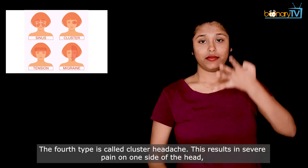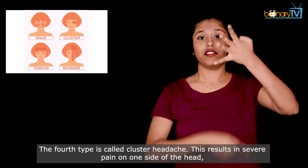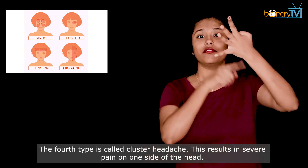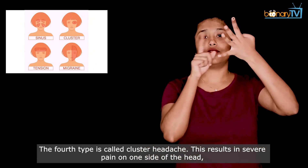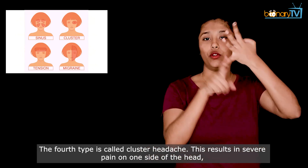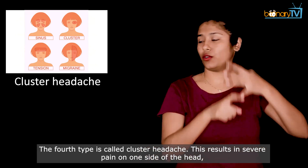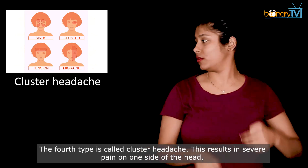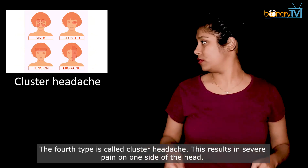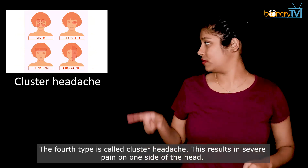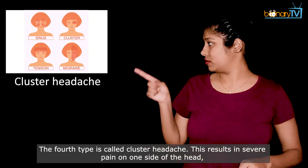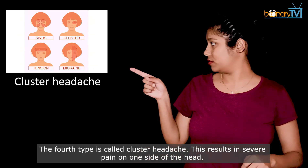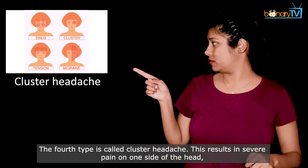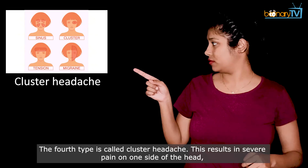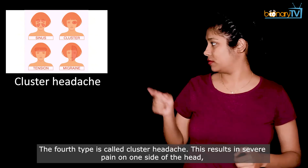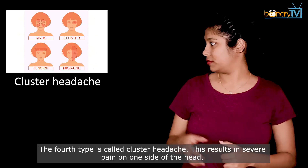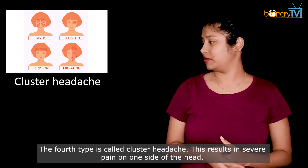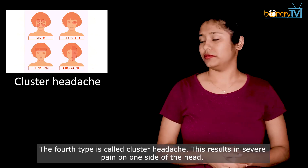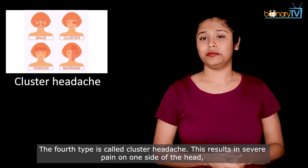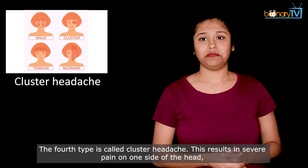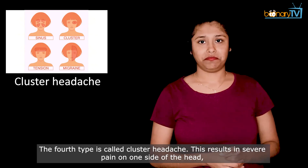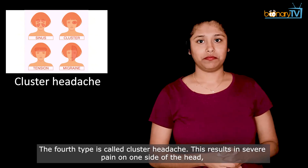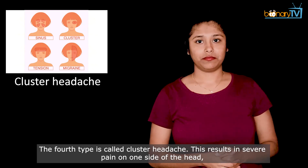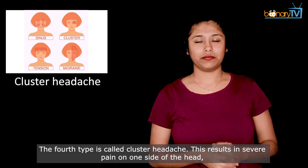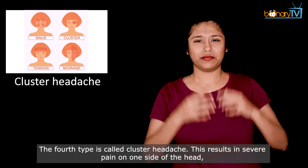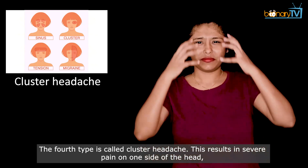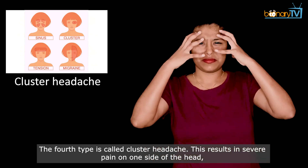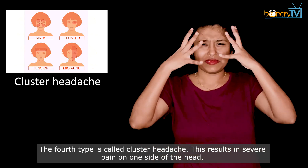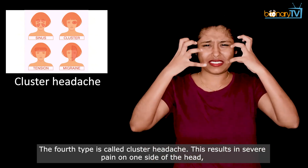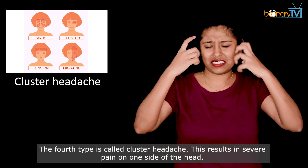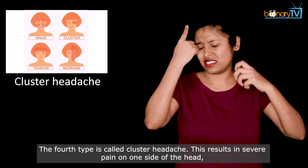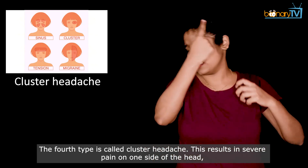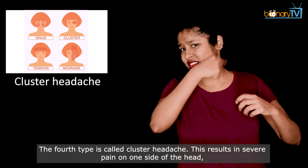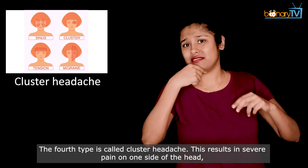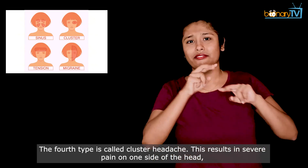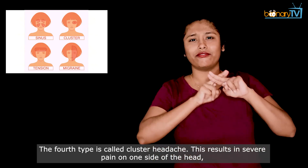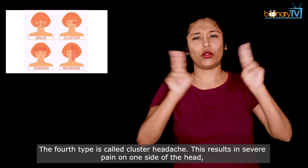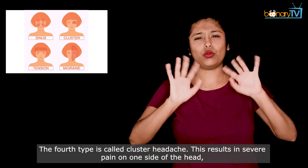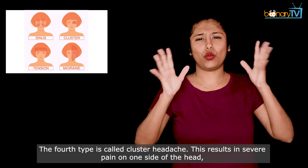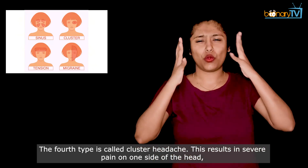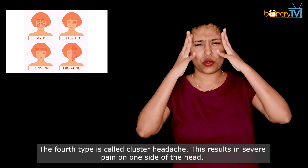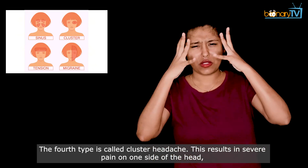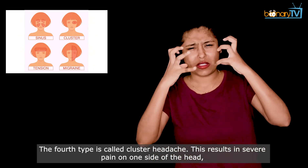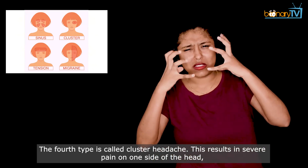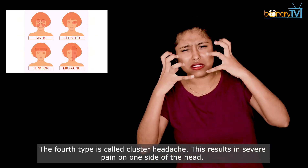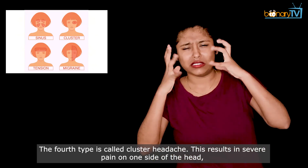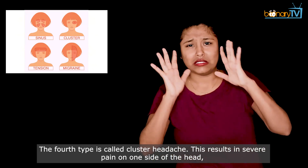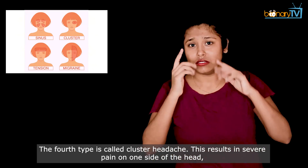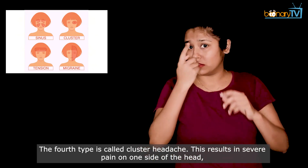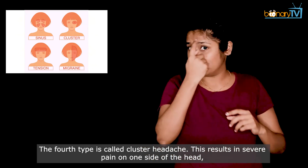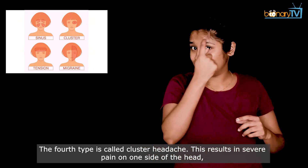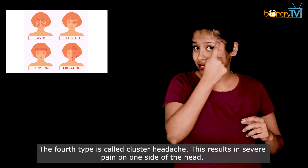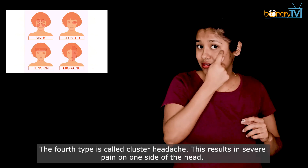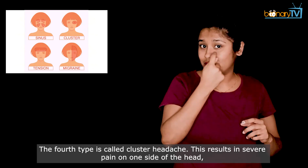is called cluster headache. This results in severe pain on one side of the head,